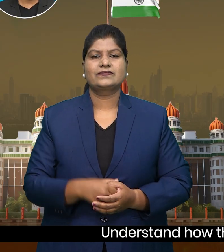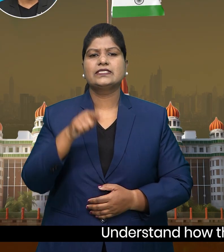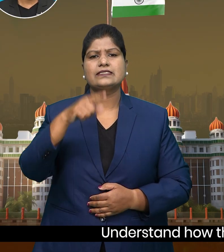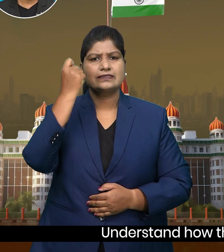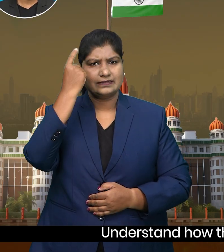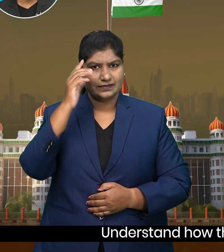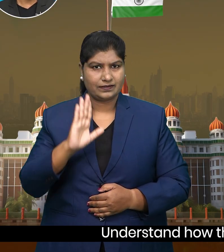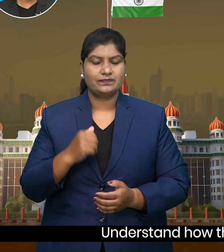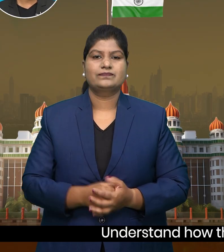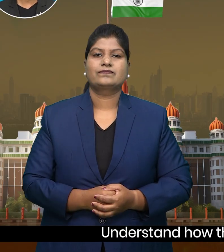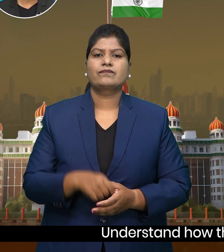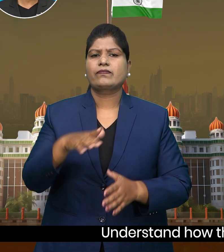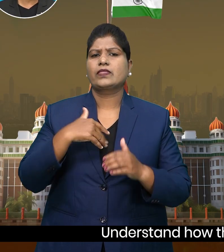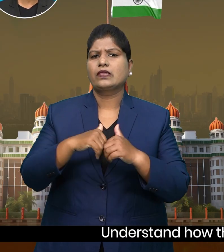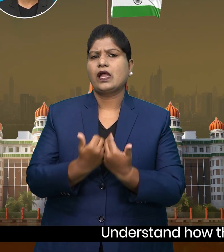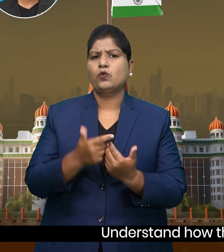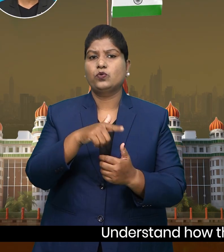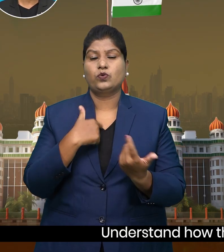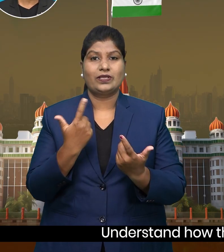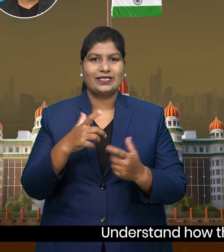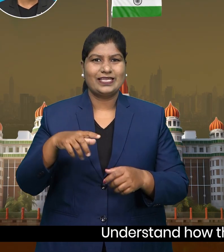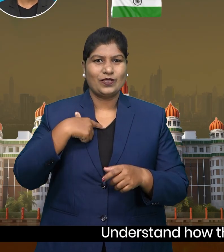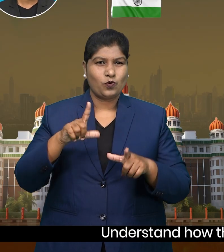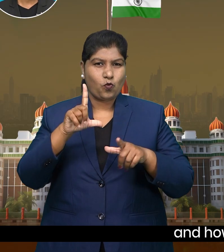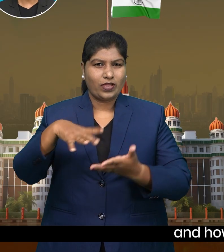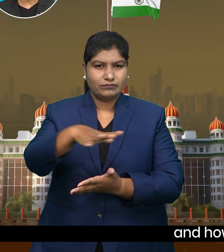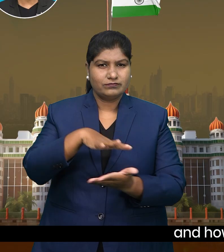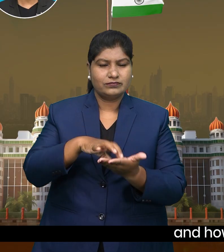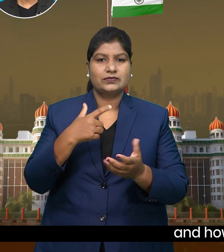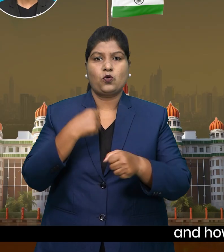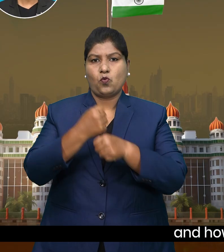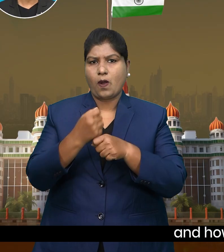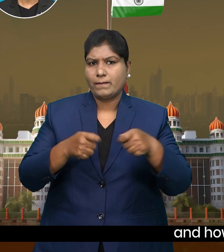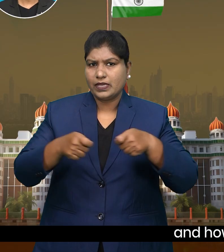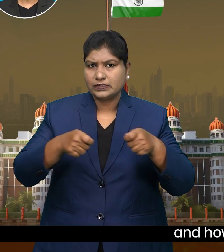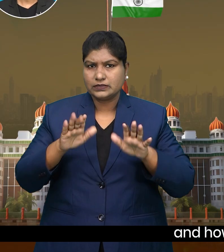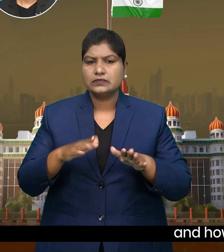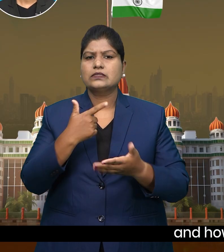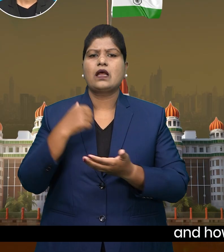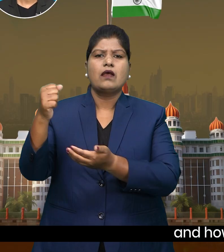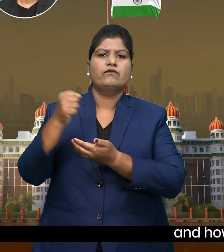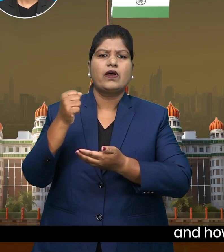Understand how the urban local bodies work and how they get funds.